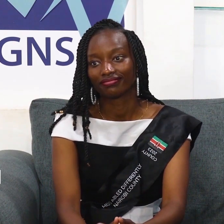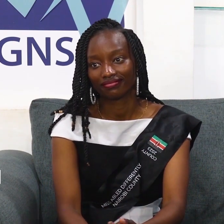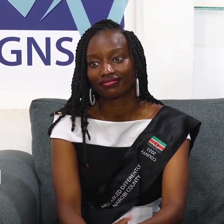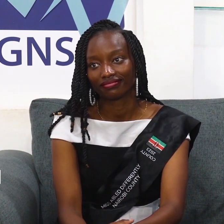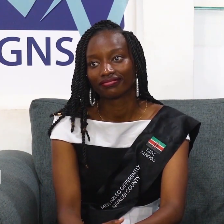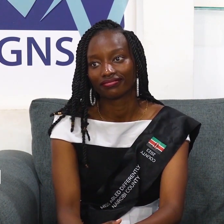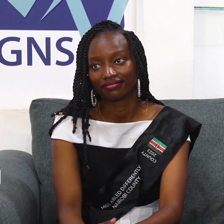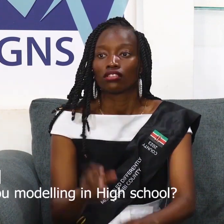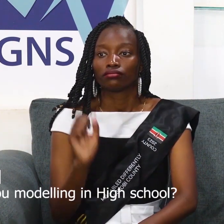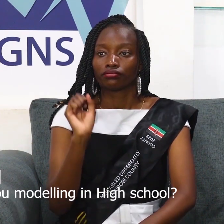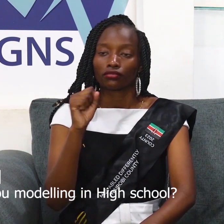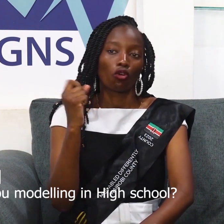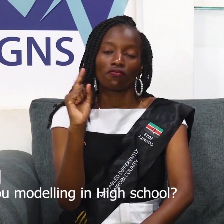made me so happy.